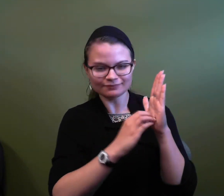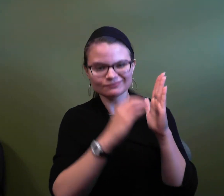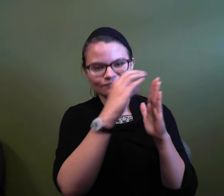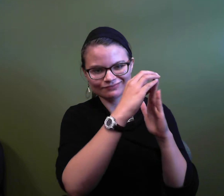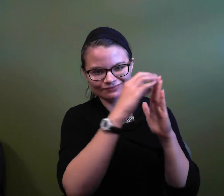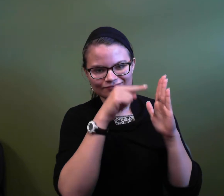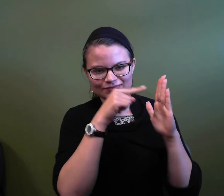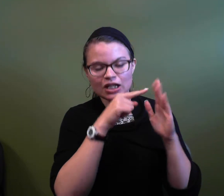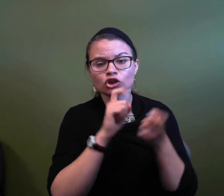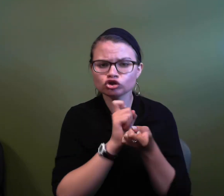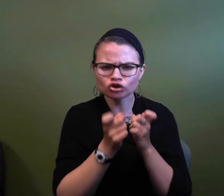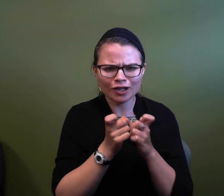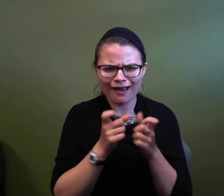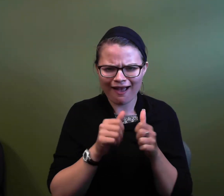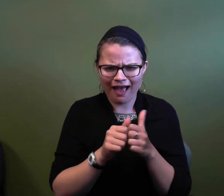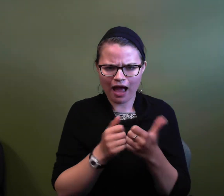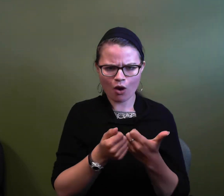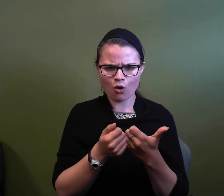so let's look at how to make these changes.